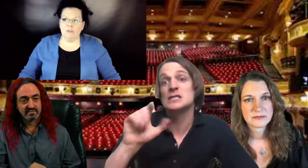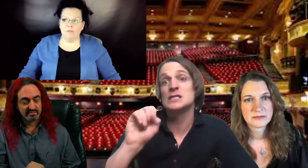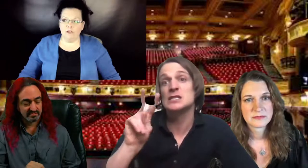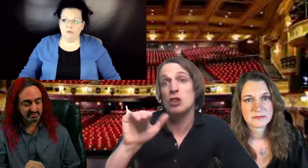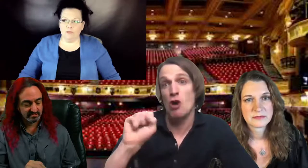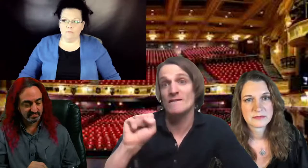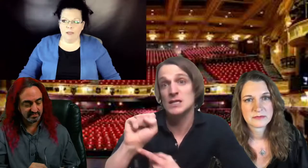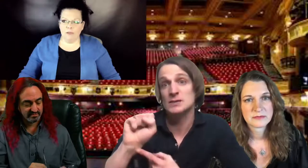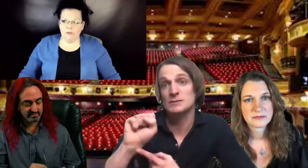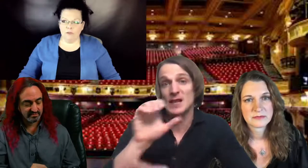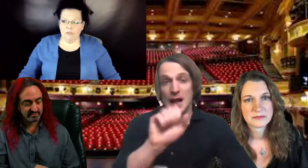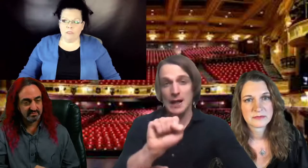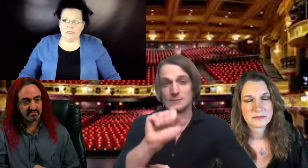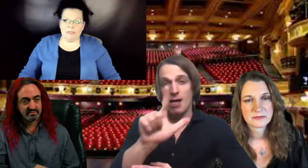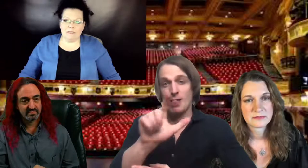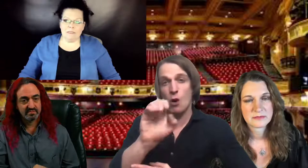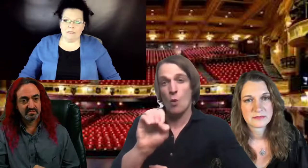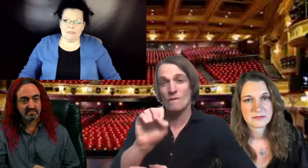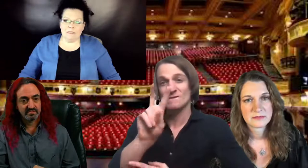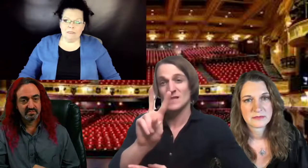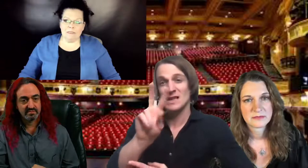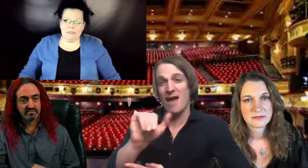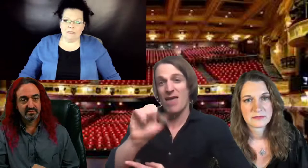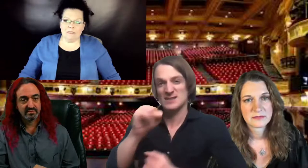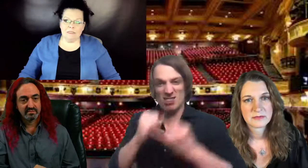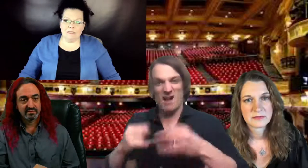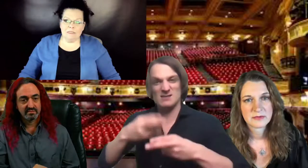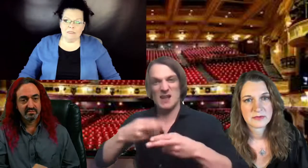So the director was Michael